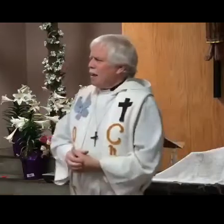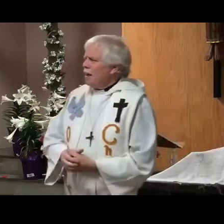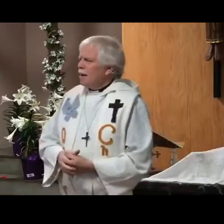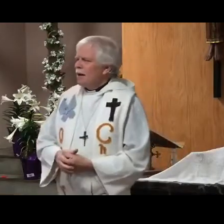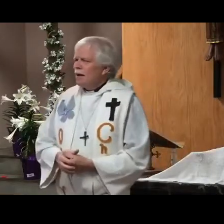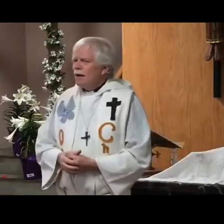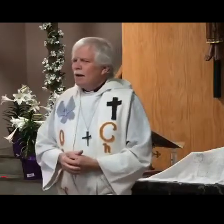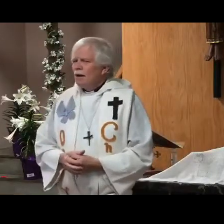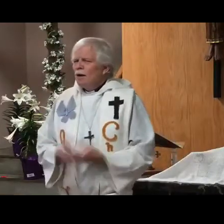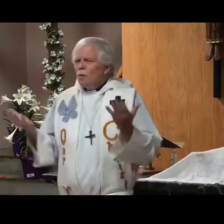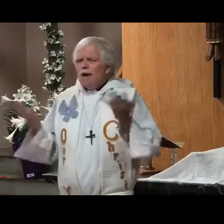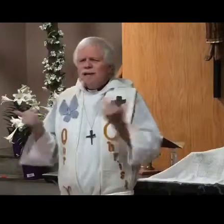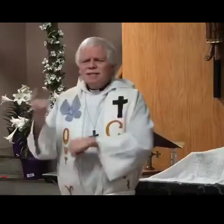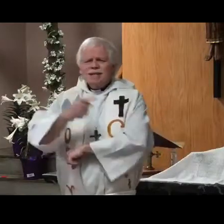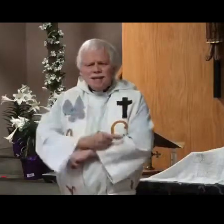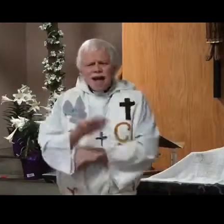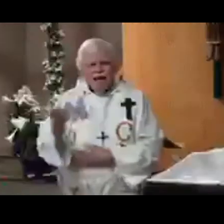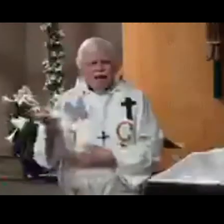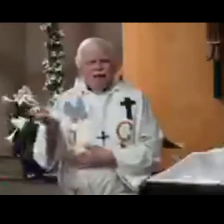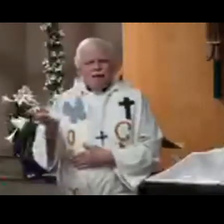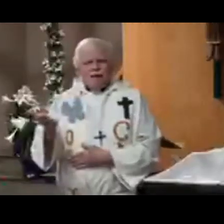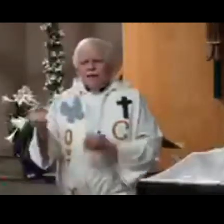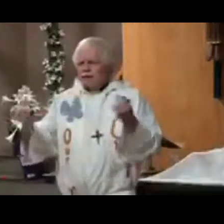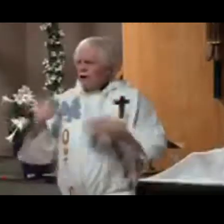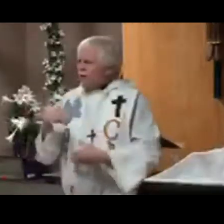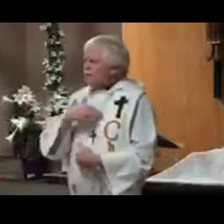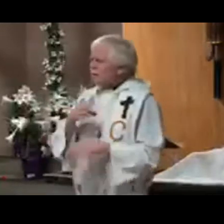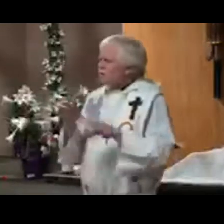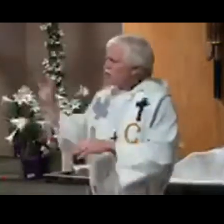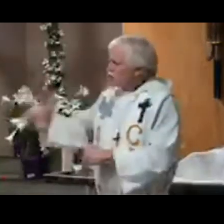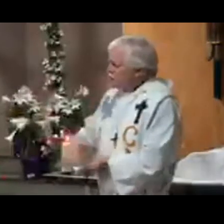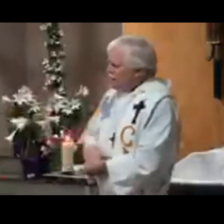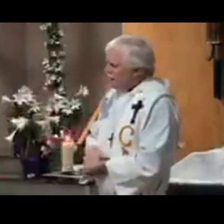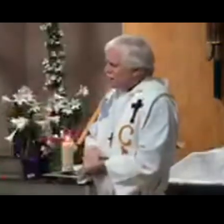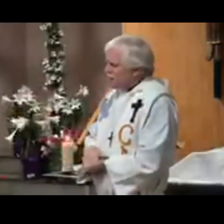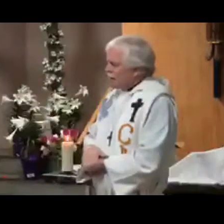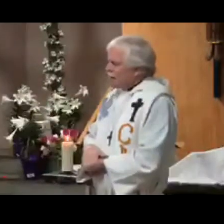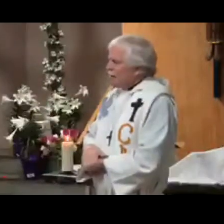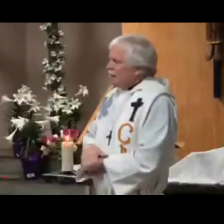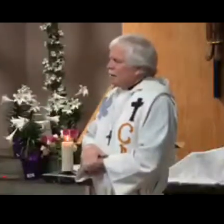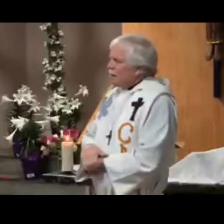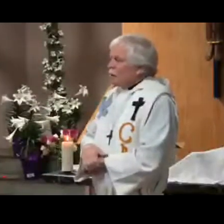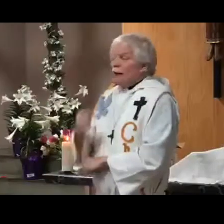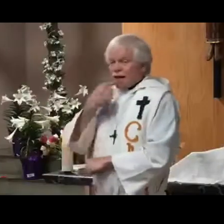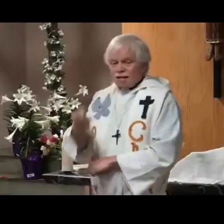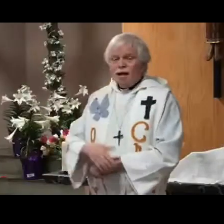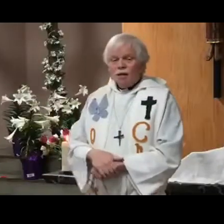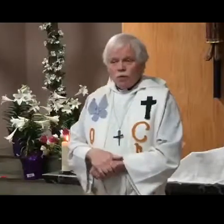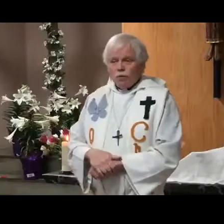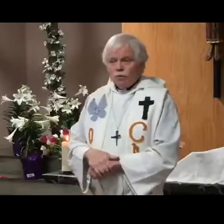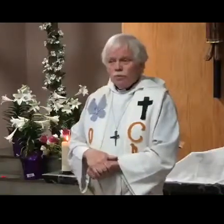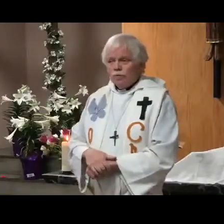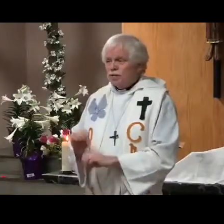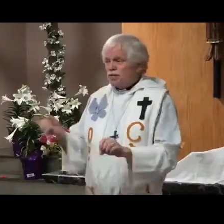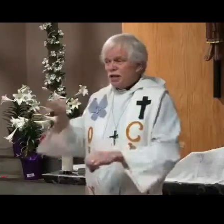why? What is today that causes us to do that? Well, I can tell